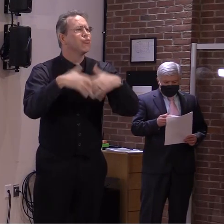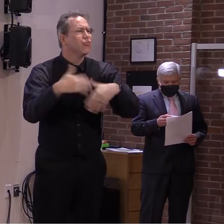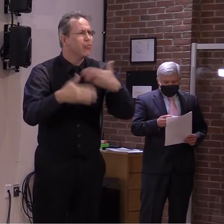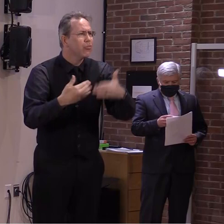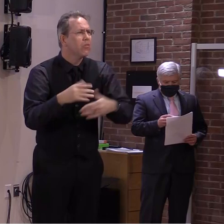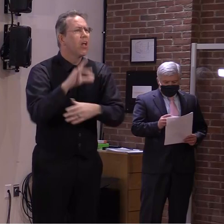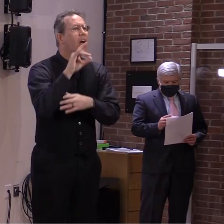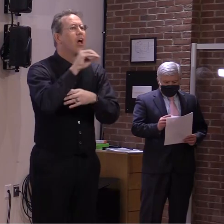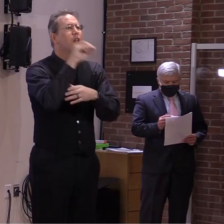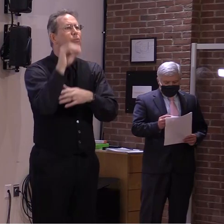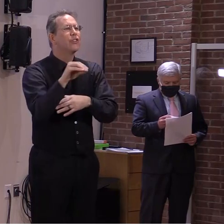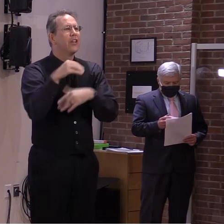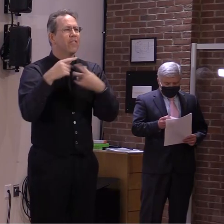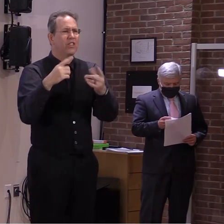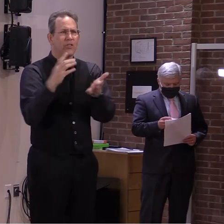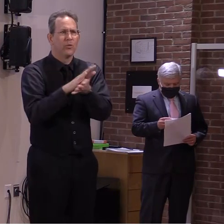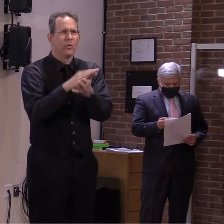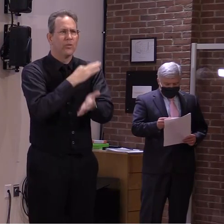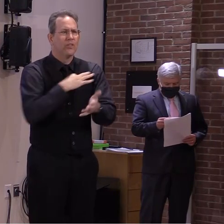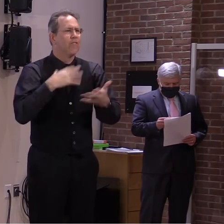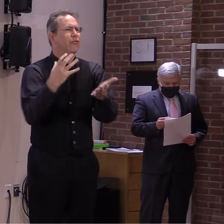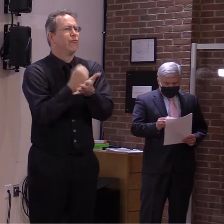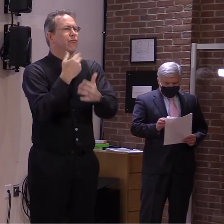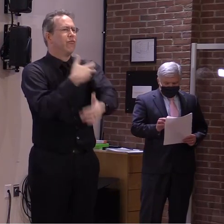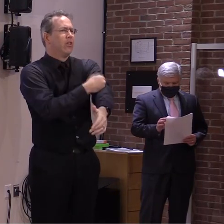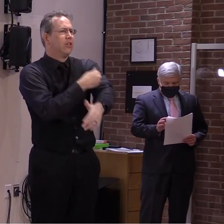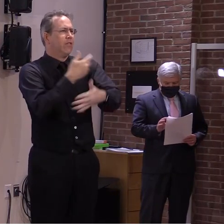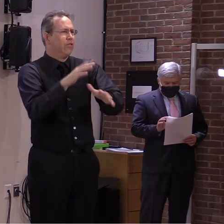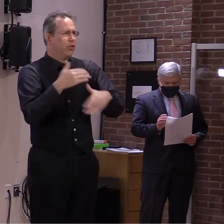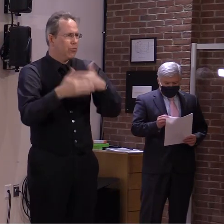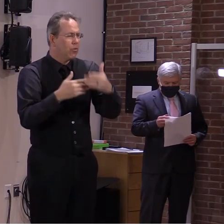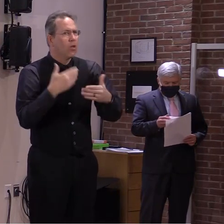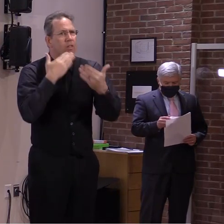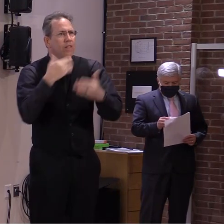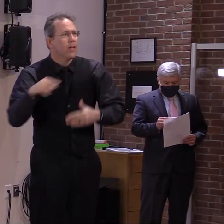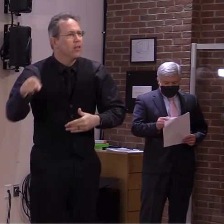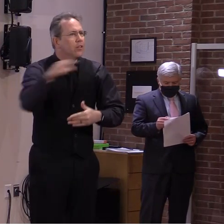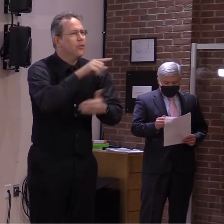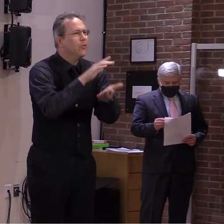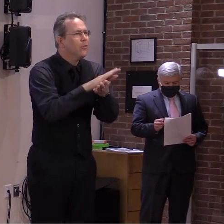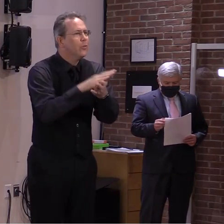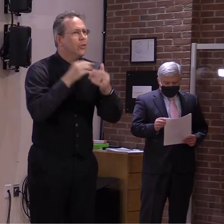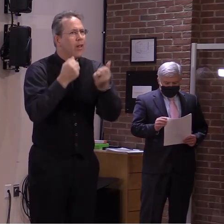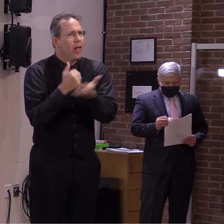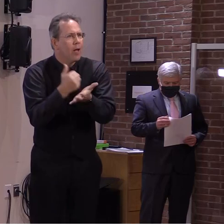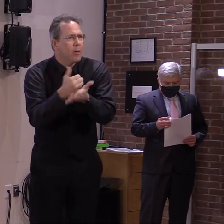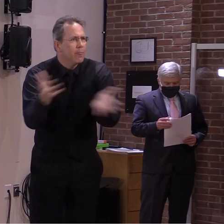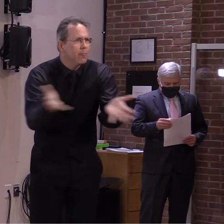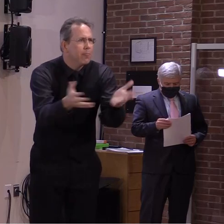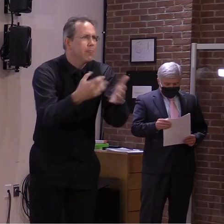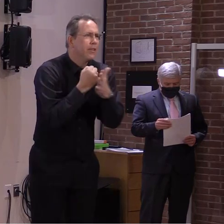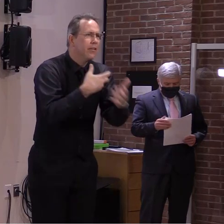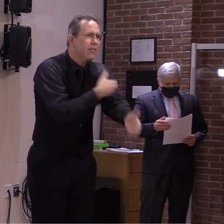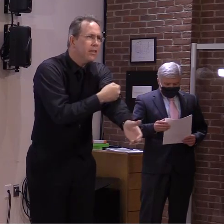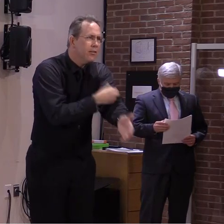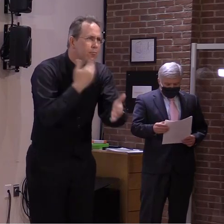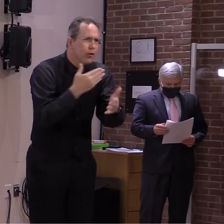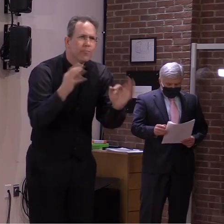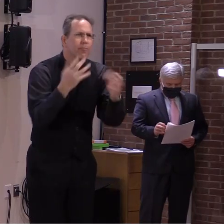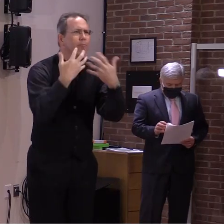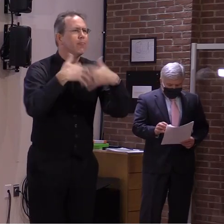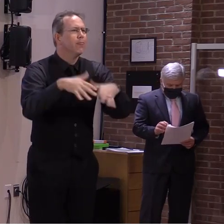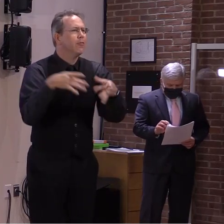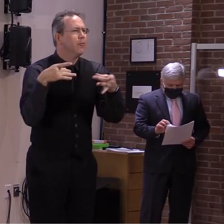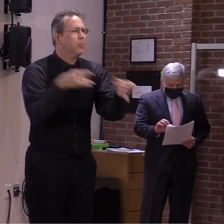vaccinated. I want to thank the health department, our other state partner agencies, and school districts for making this happen so quickly.